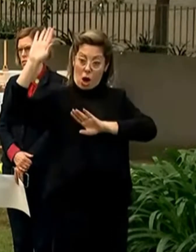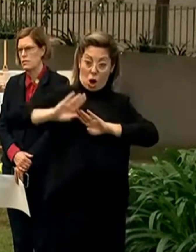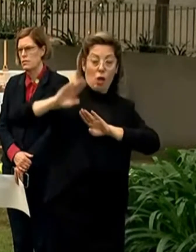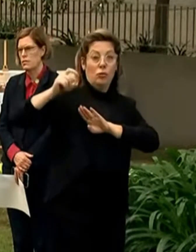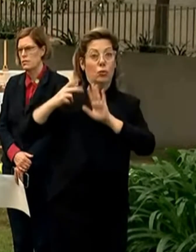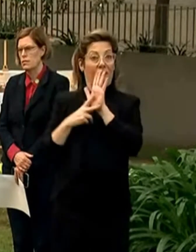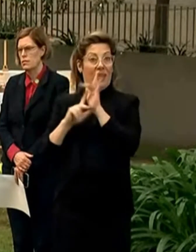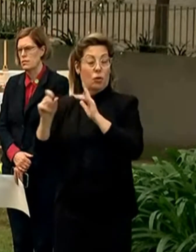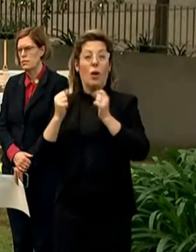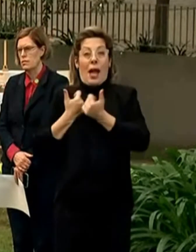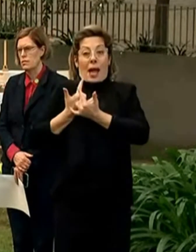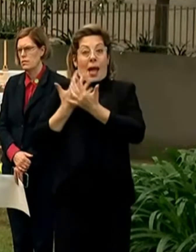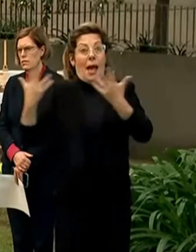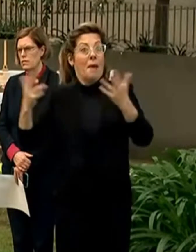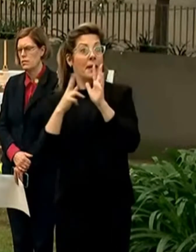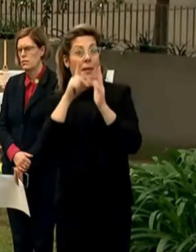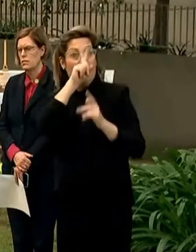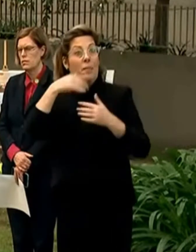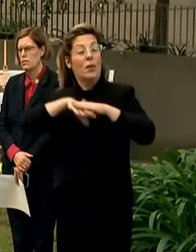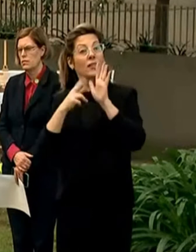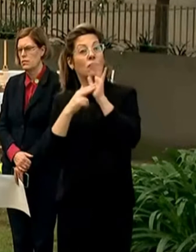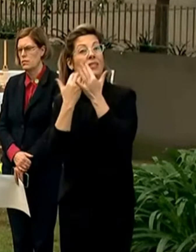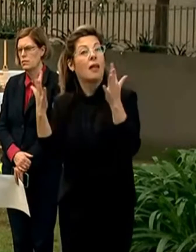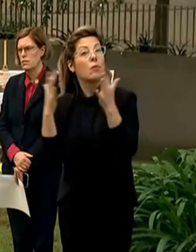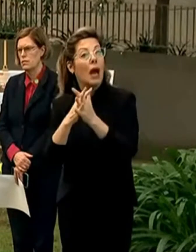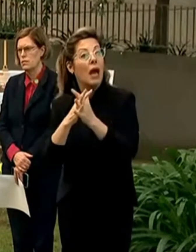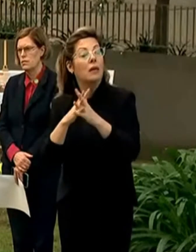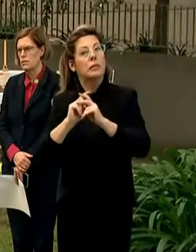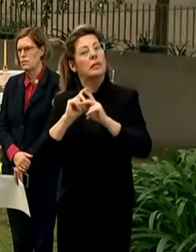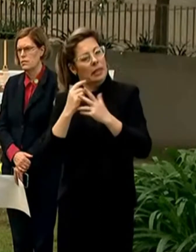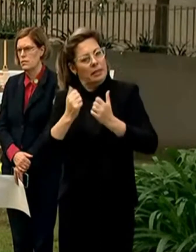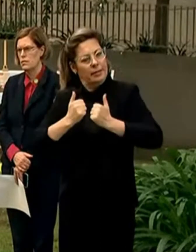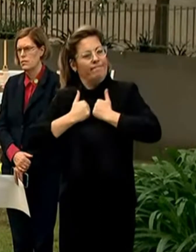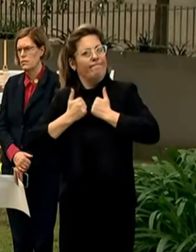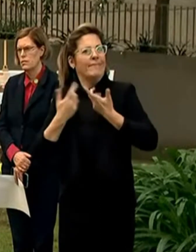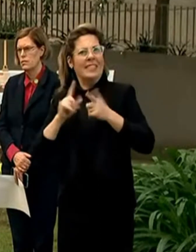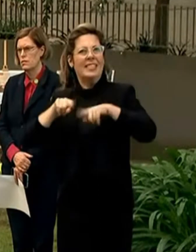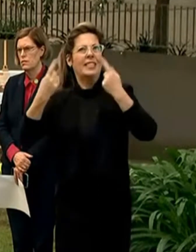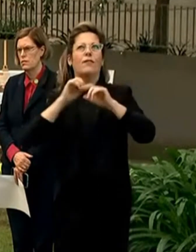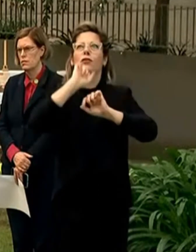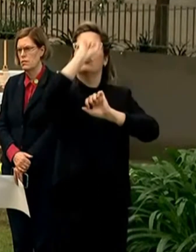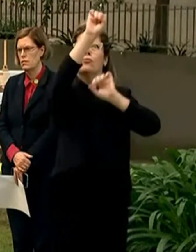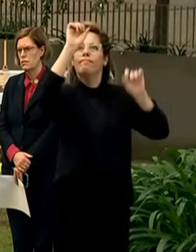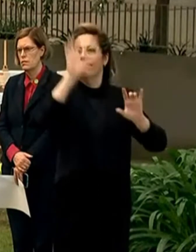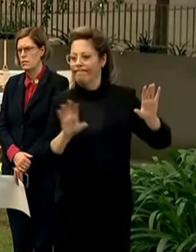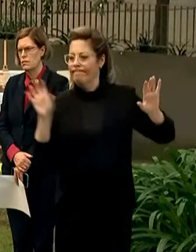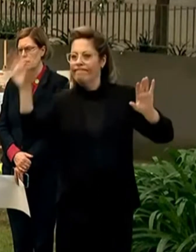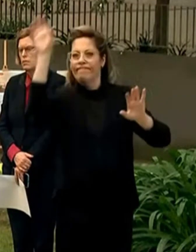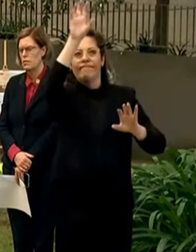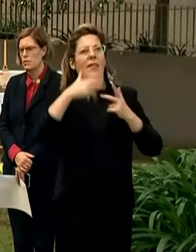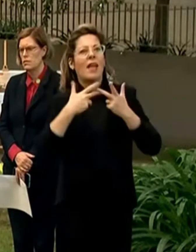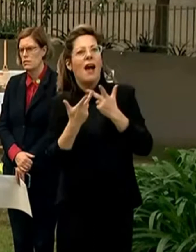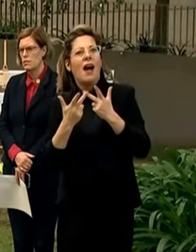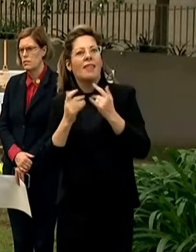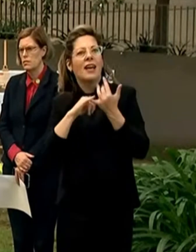our population is unique. The way that we interact is unique, and therefore we have to base decisions on that. And the health